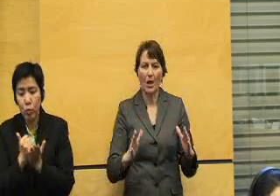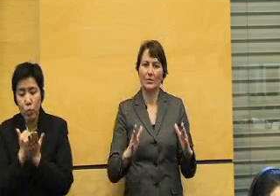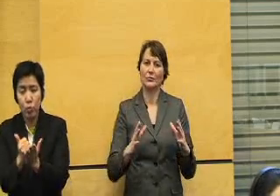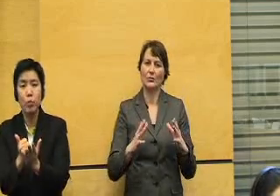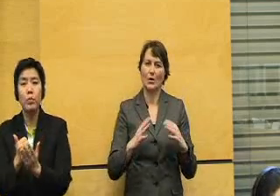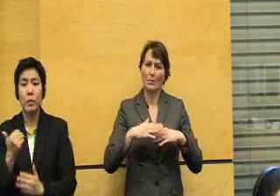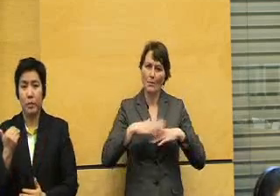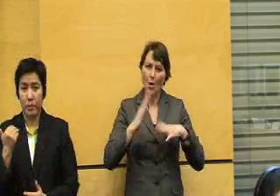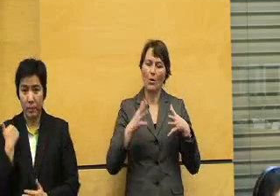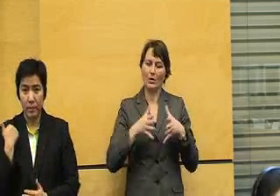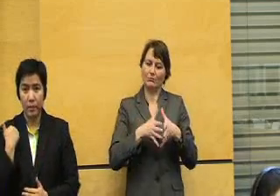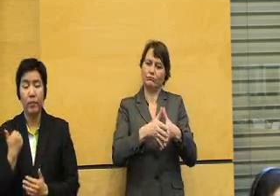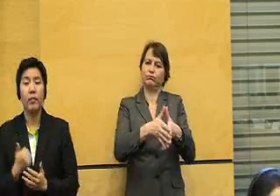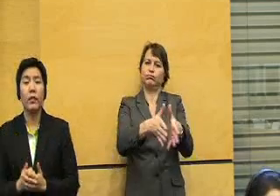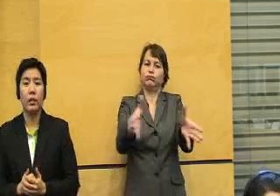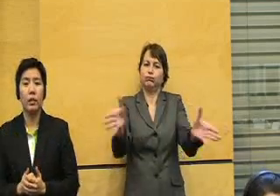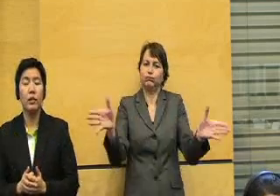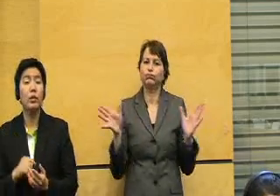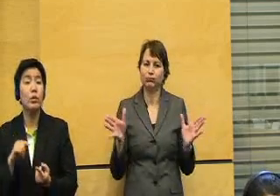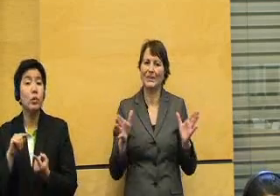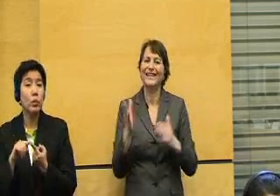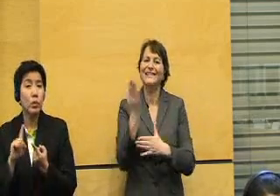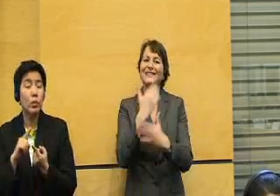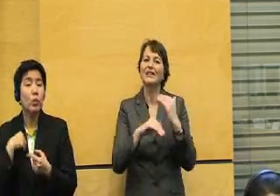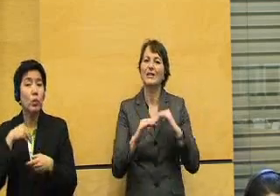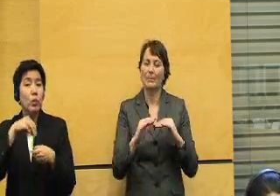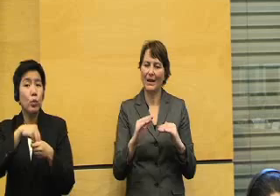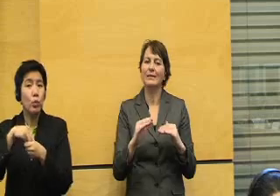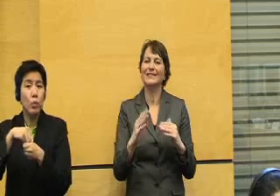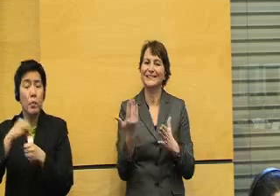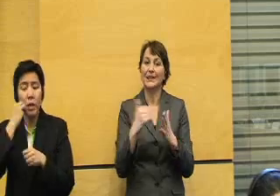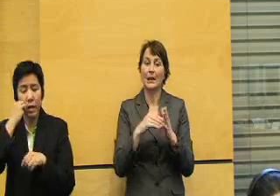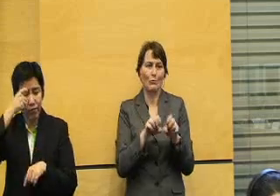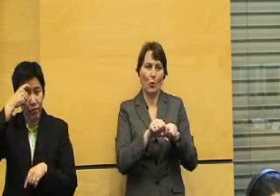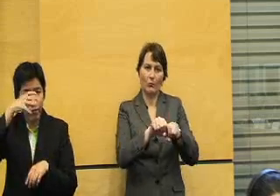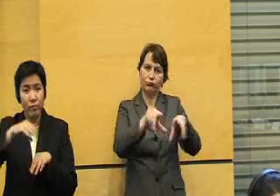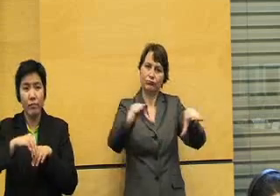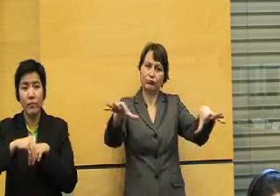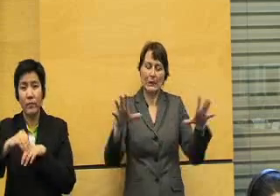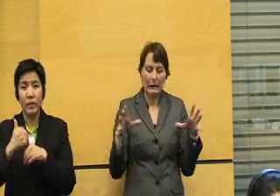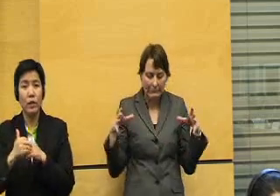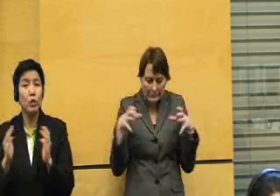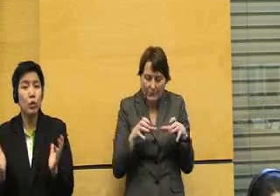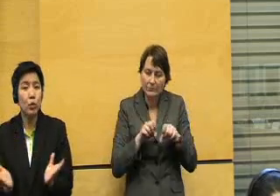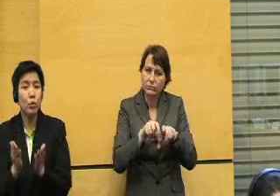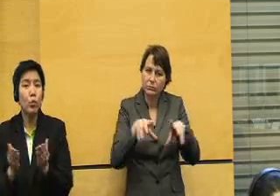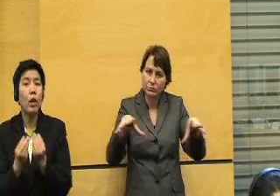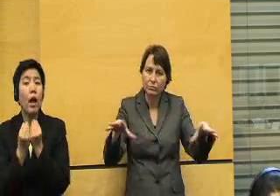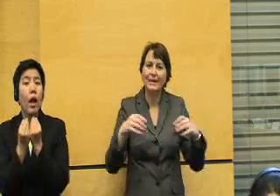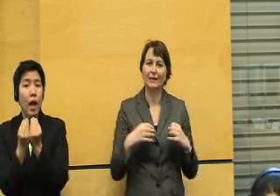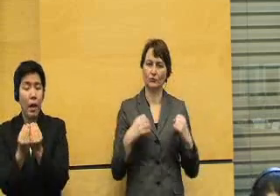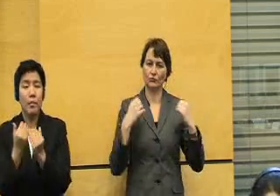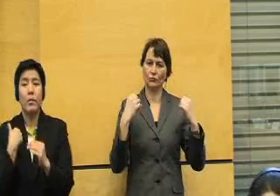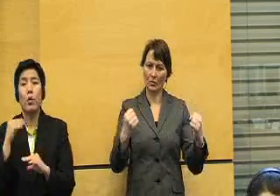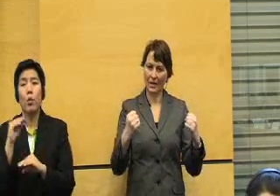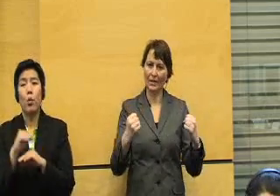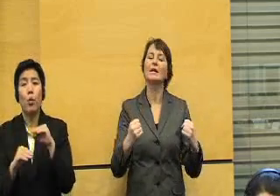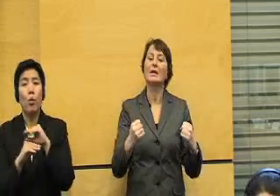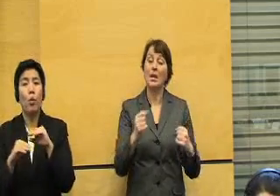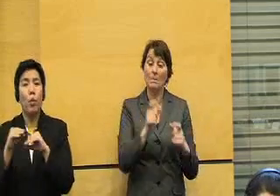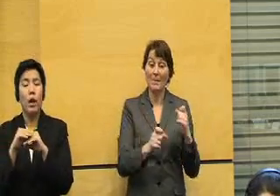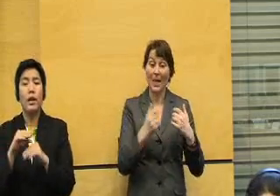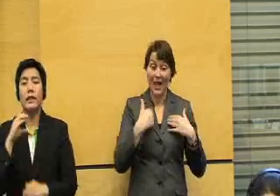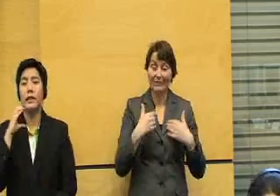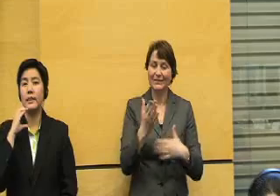the coverage of disability service center and strengthen community-based rehabilitation for persons with